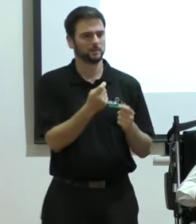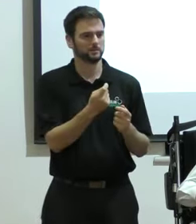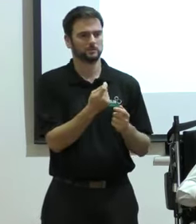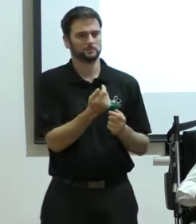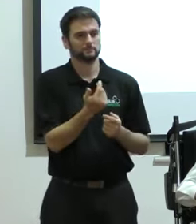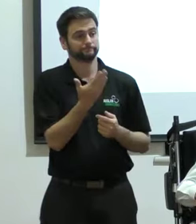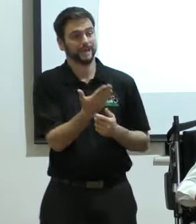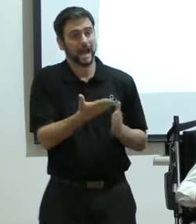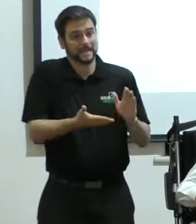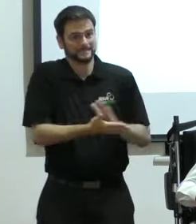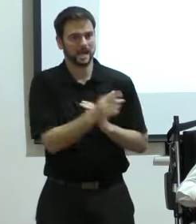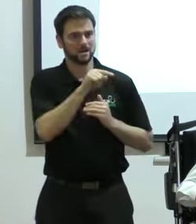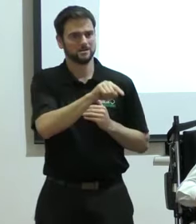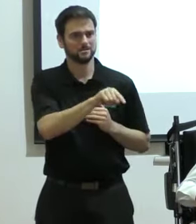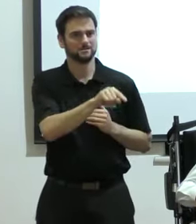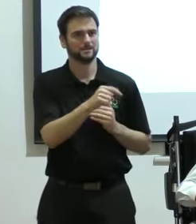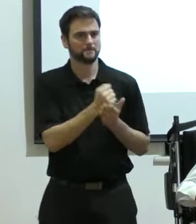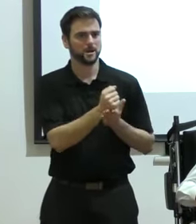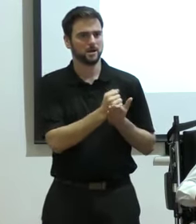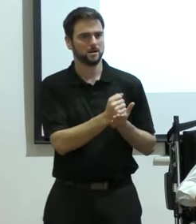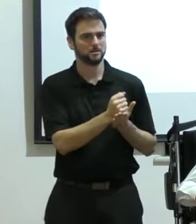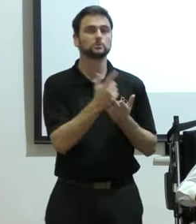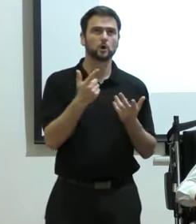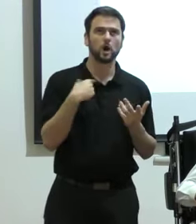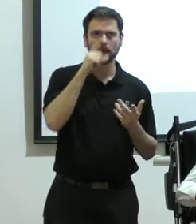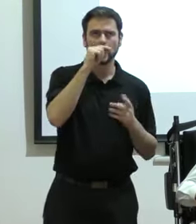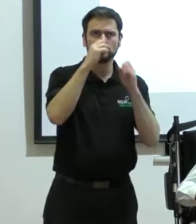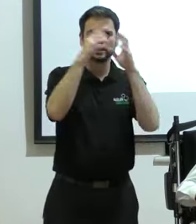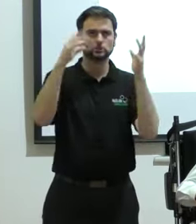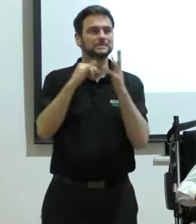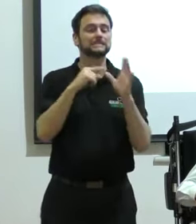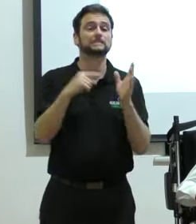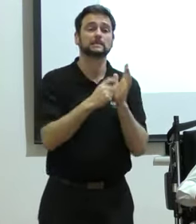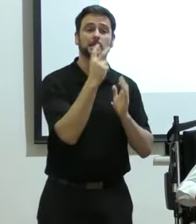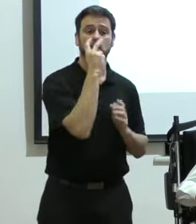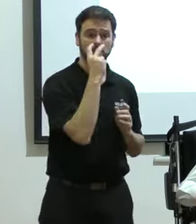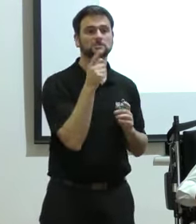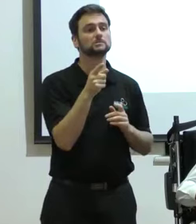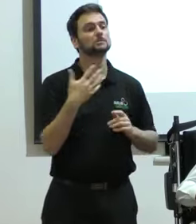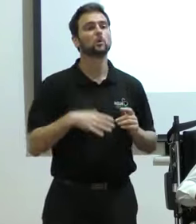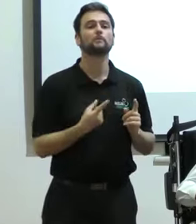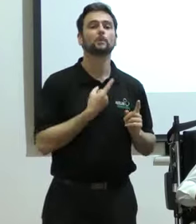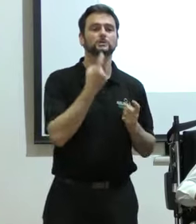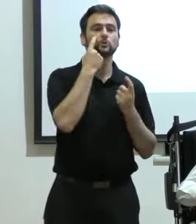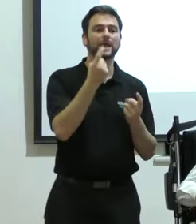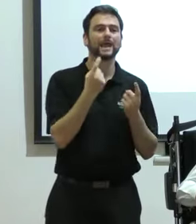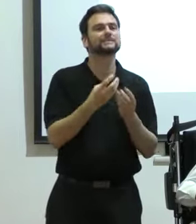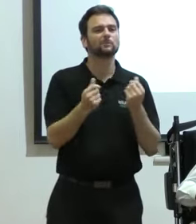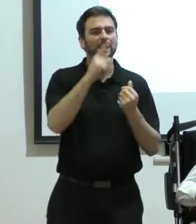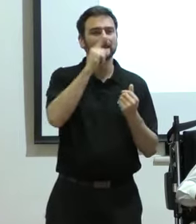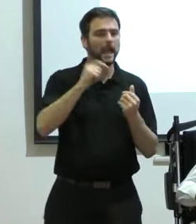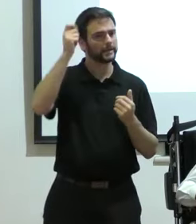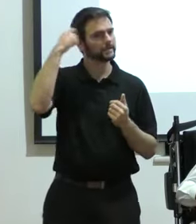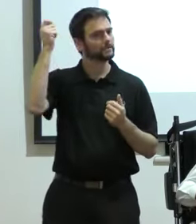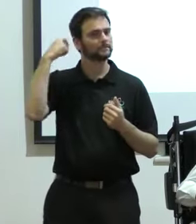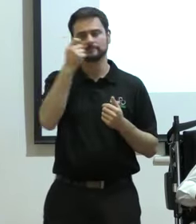on a Saturday night, you need some personal care and you need someone who's got really good skills. They can do your hair and your makeup,